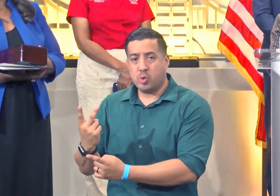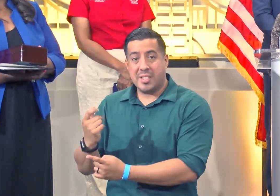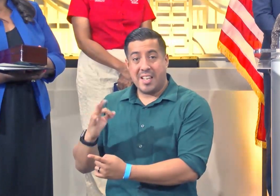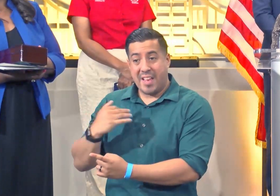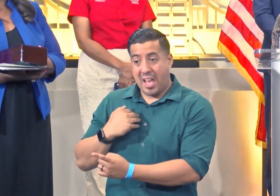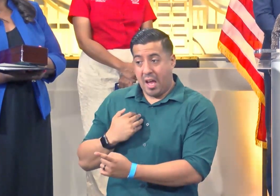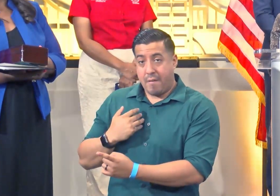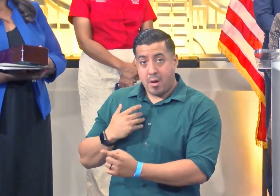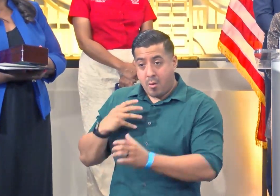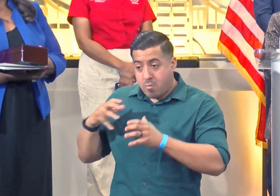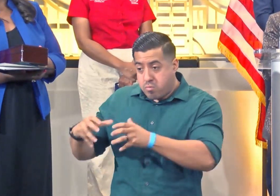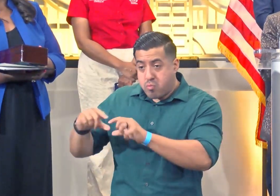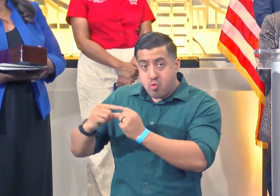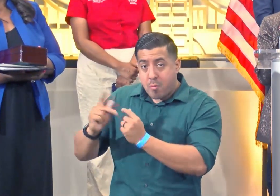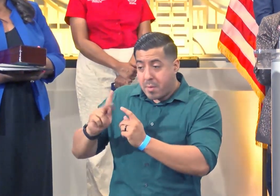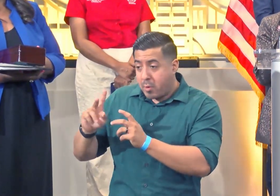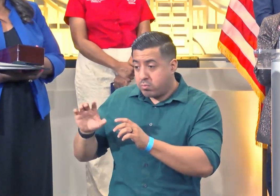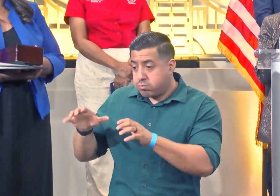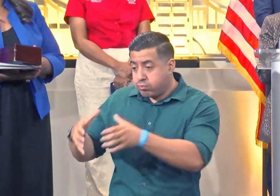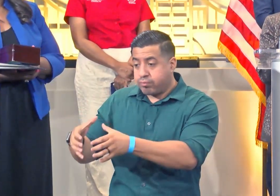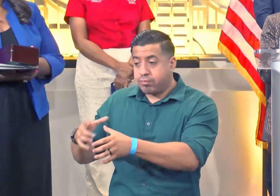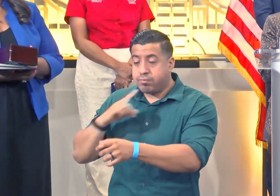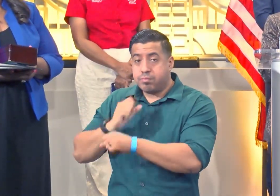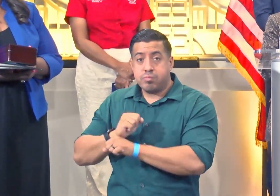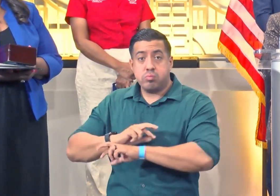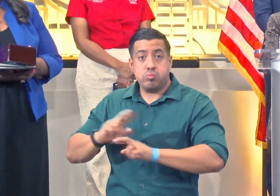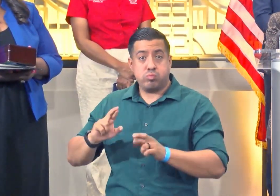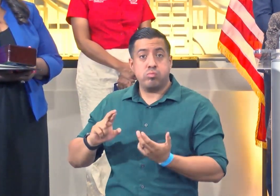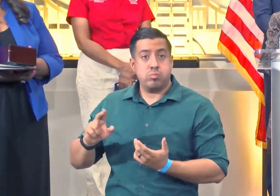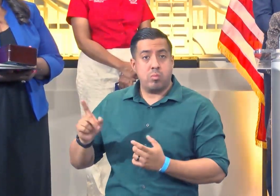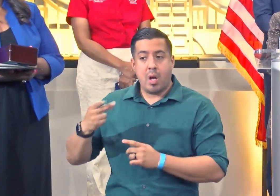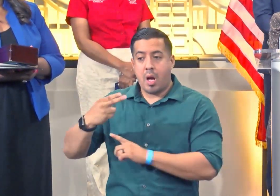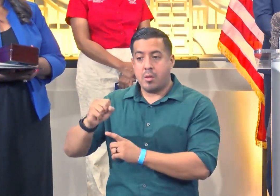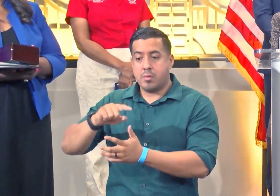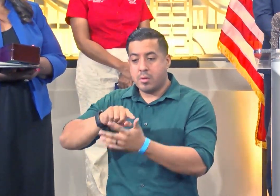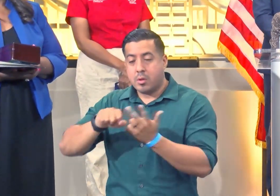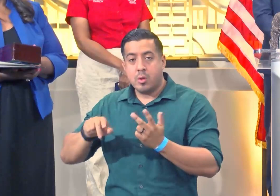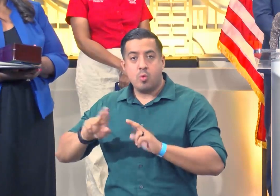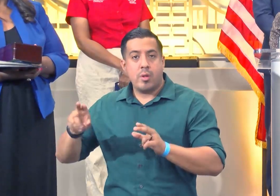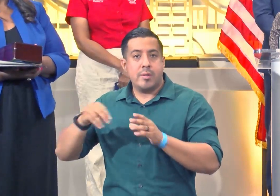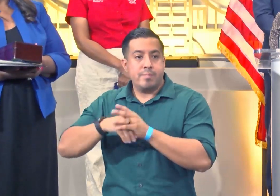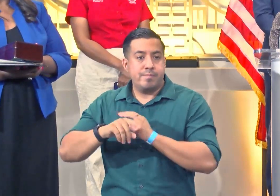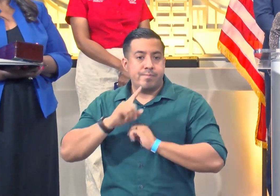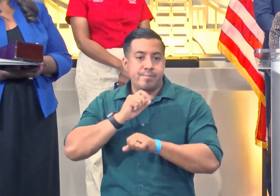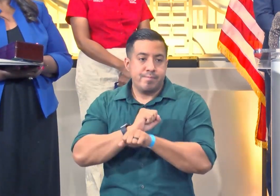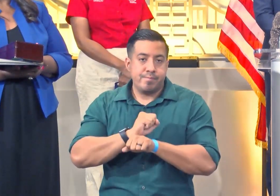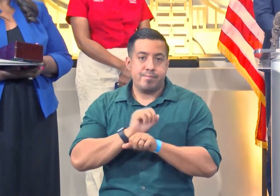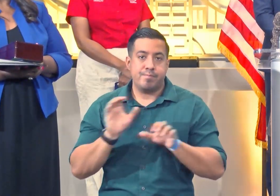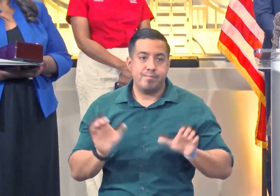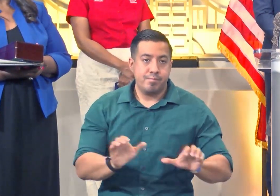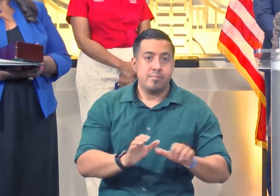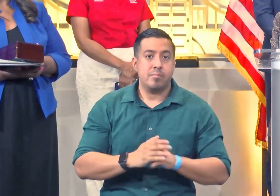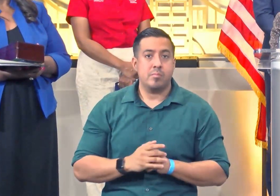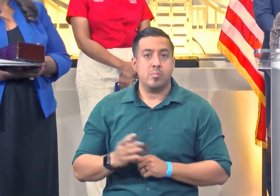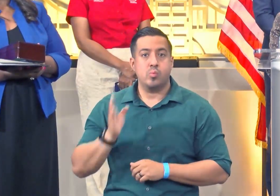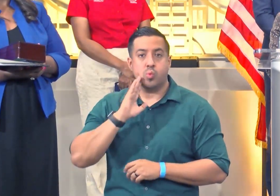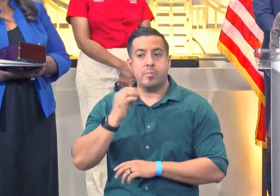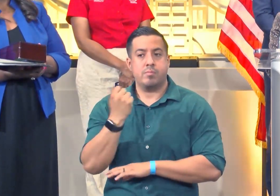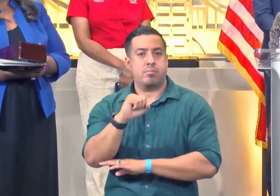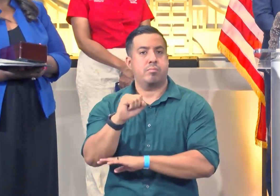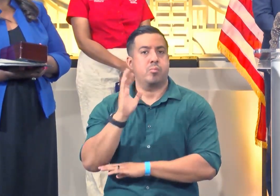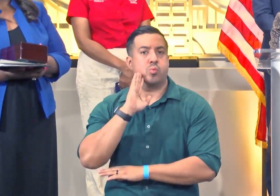of young people from Worthing to Wheatley to Kashmere that are in the battlefield, and they're going to stand up and